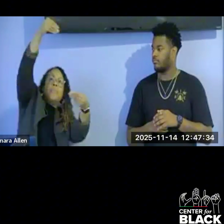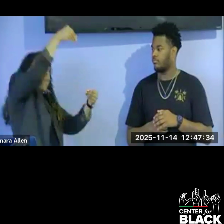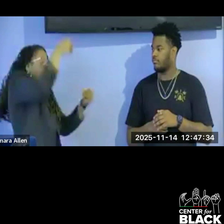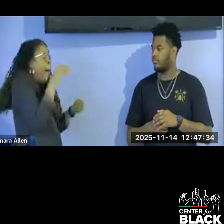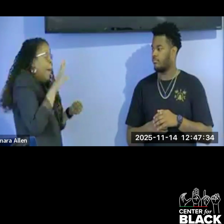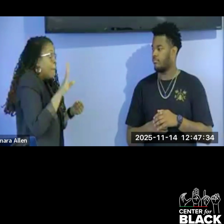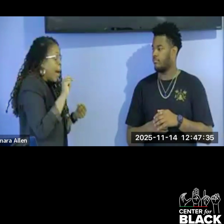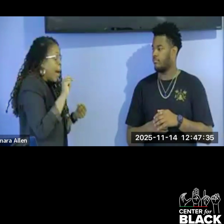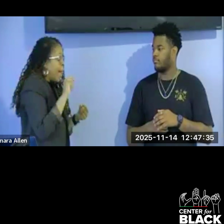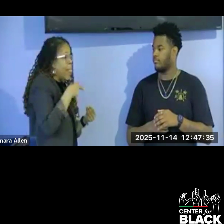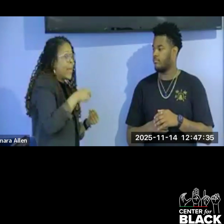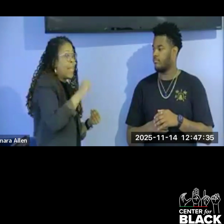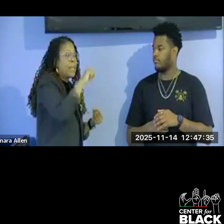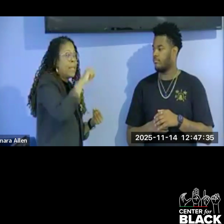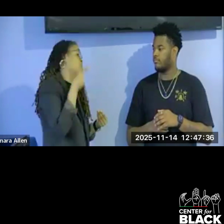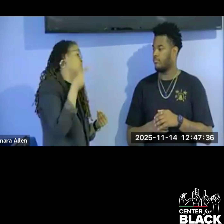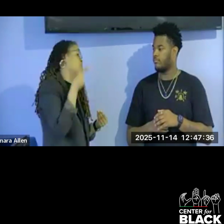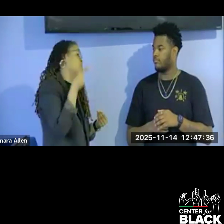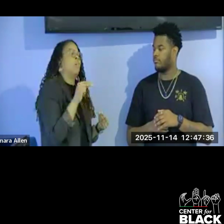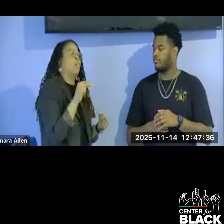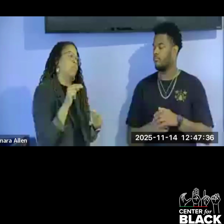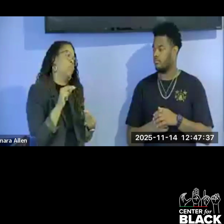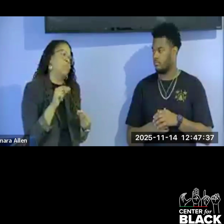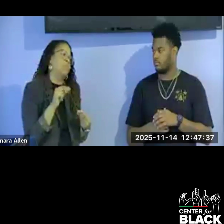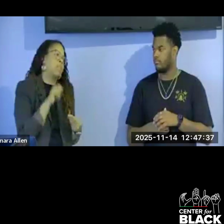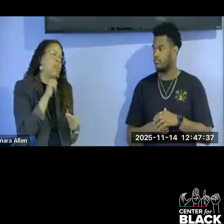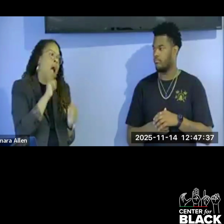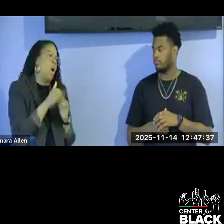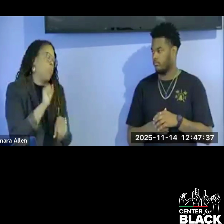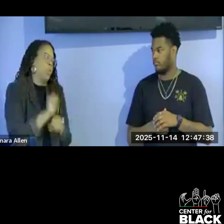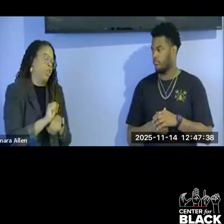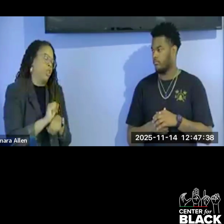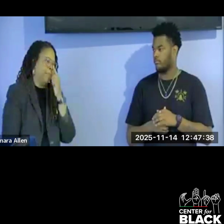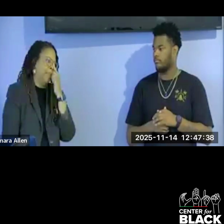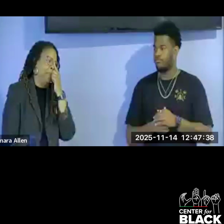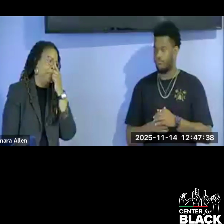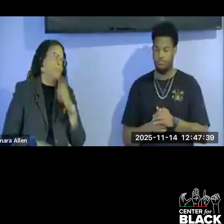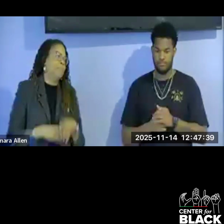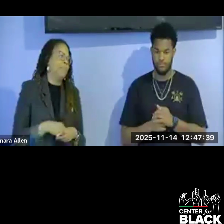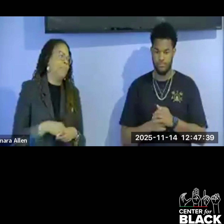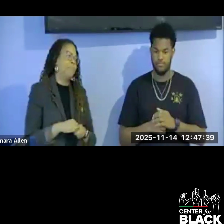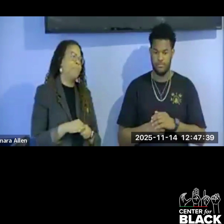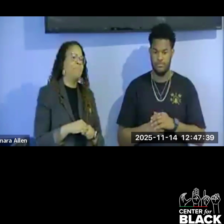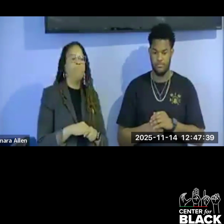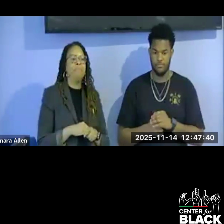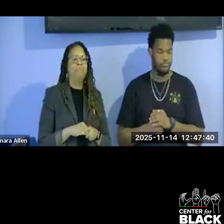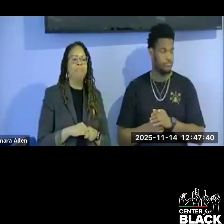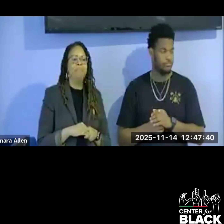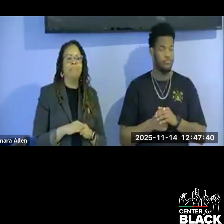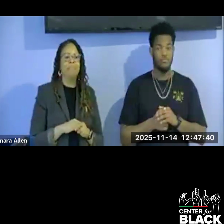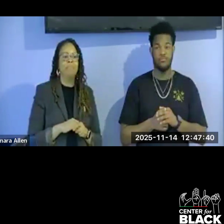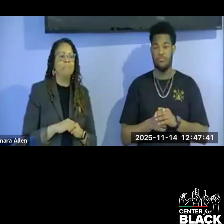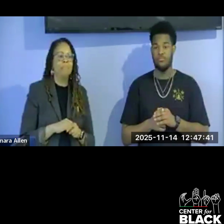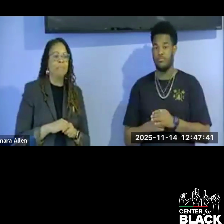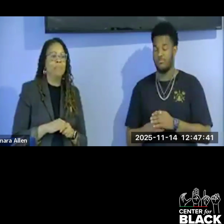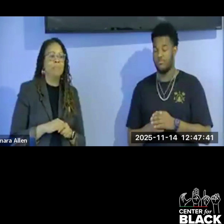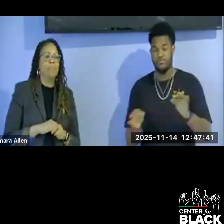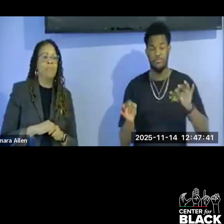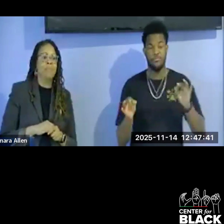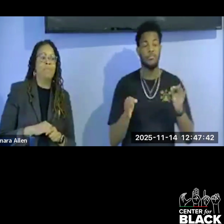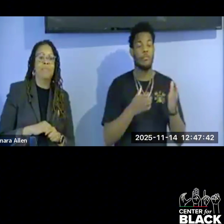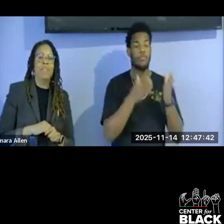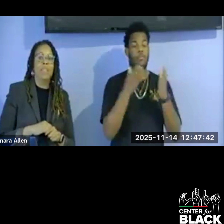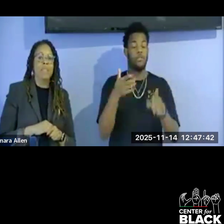don't sit and wait for an opportunity to fall on your lap, right? That's not how it works. You have to get out there and you have to be